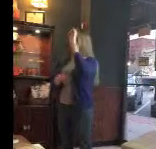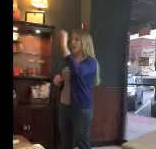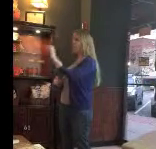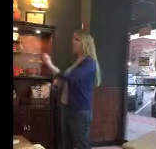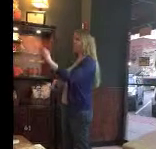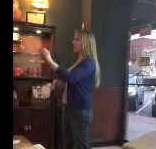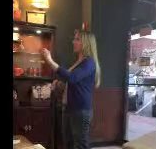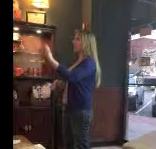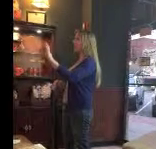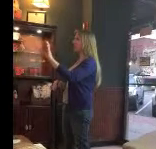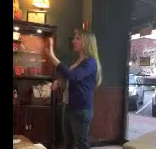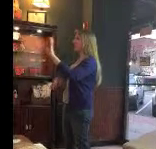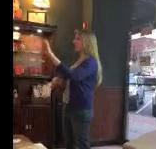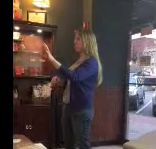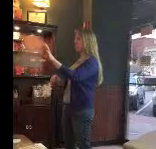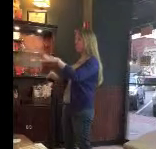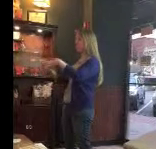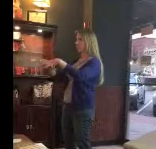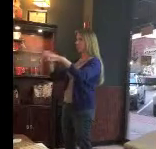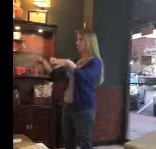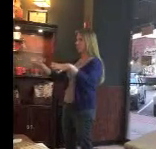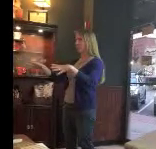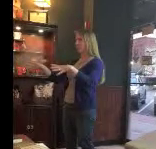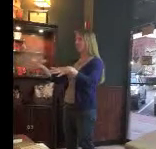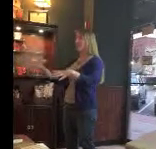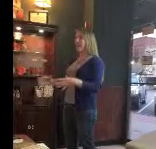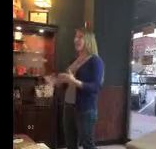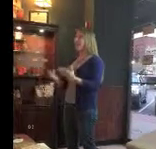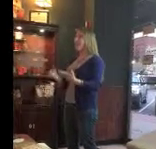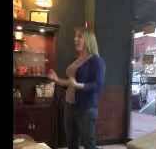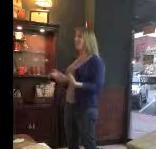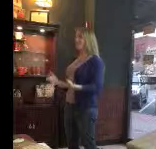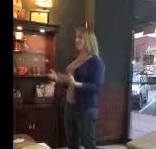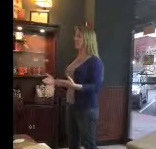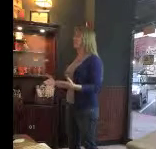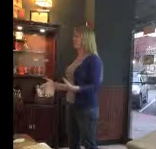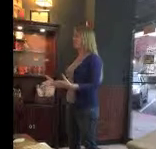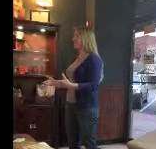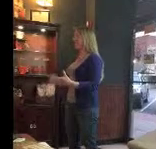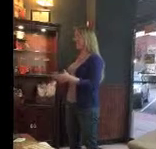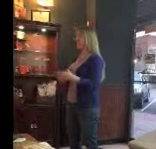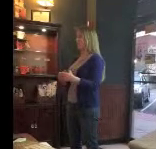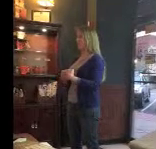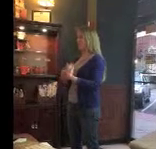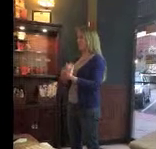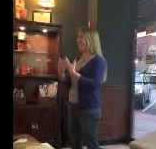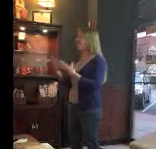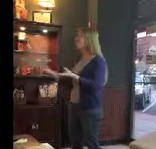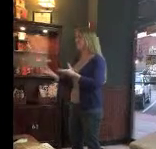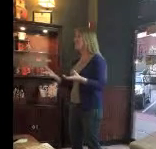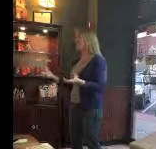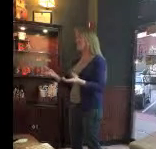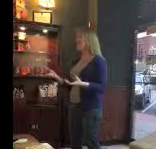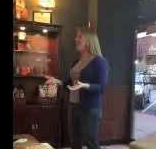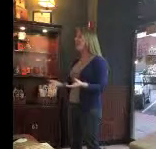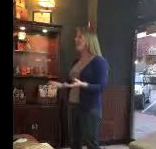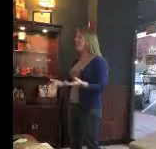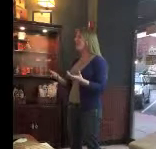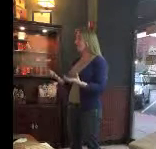time they take a measurement, they want to take 3 samples on 3 plates. And the way they actually see if it's present is they just physically count the number of colonies that they